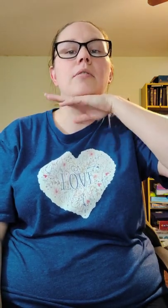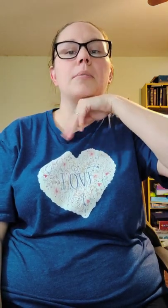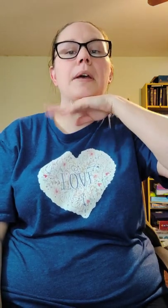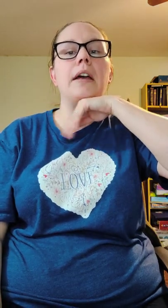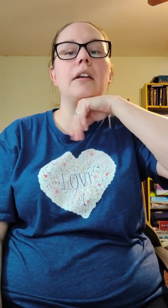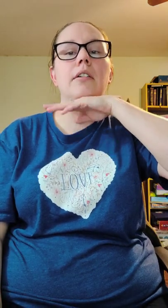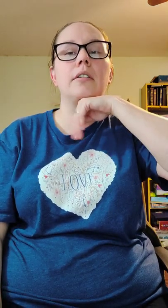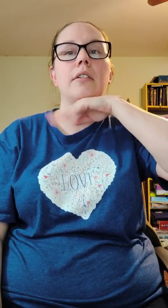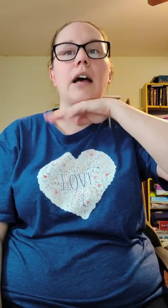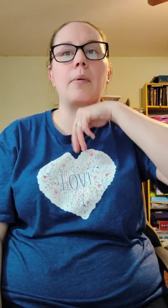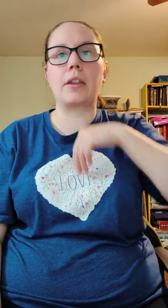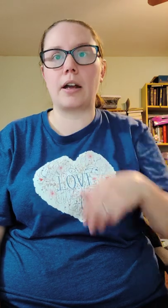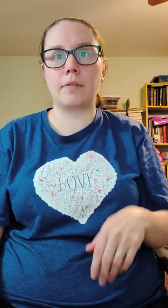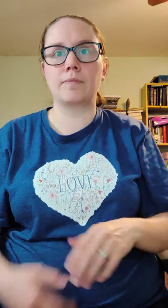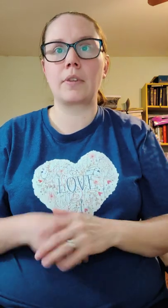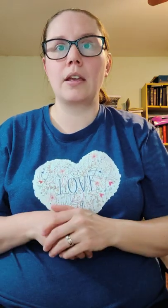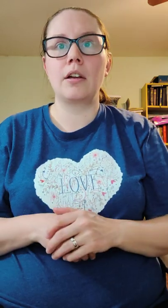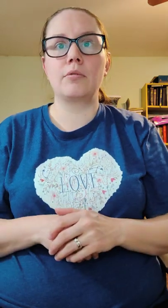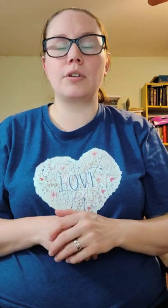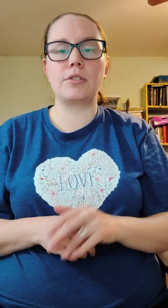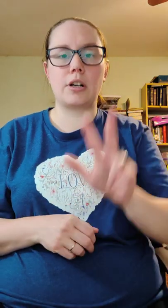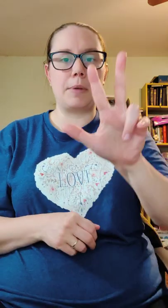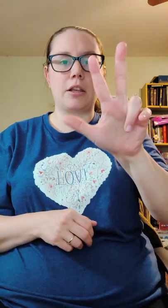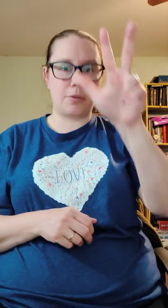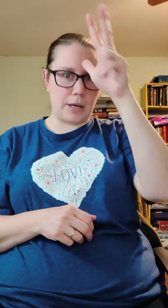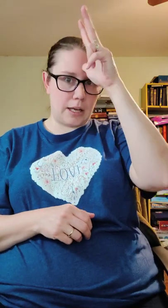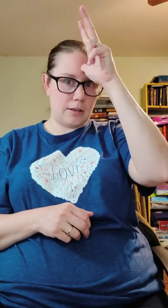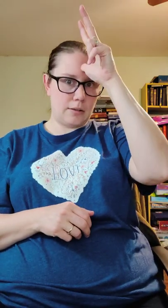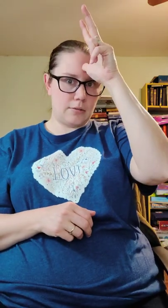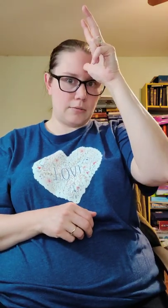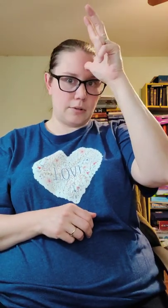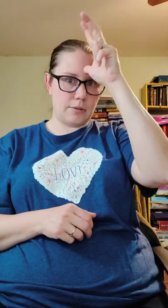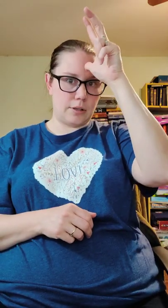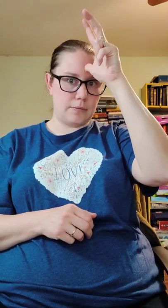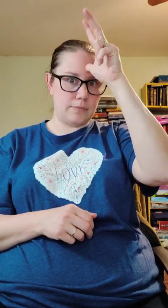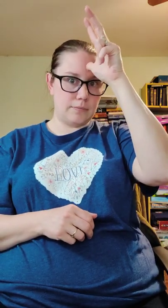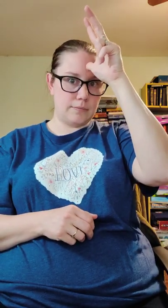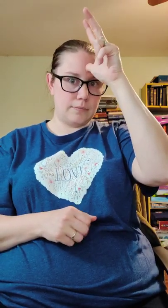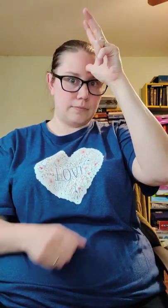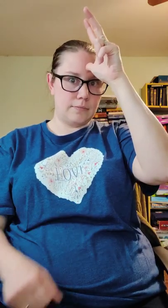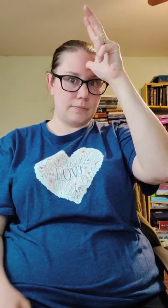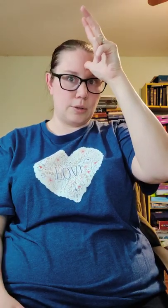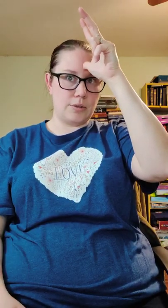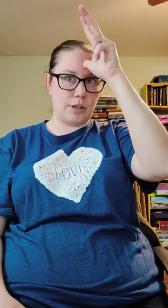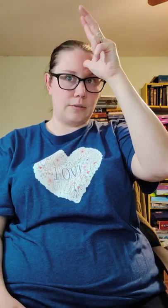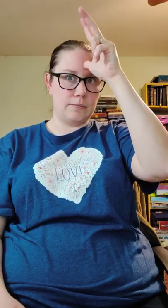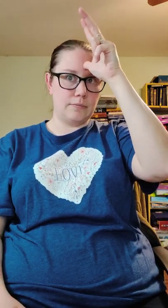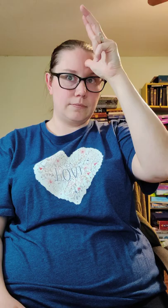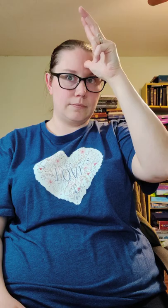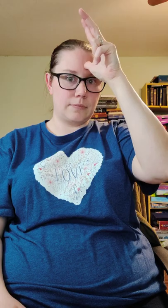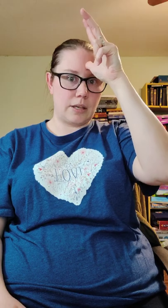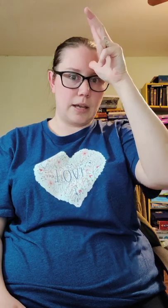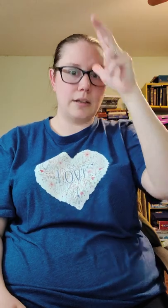Or pig. That way there. Rooster. Make a three. Rooster. Rooster. Okay.